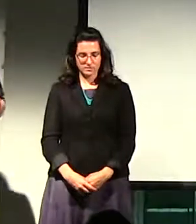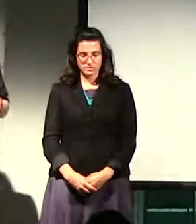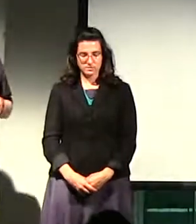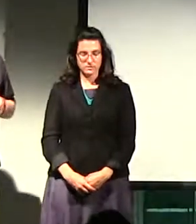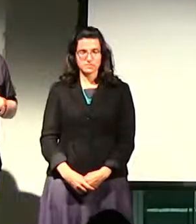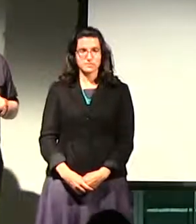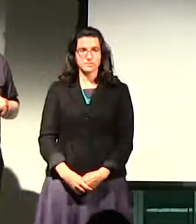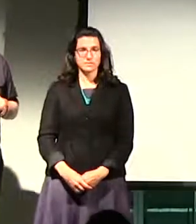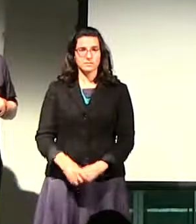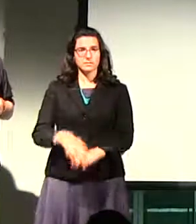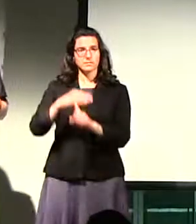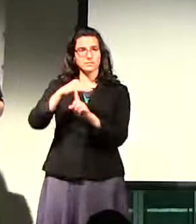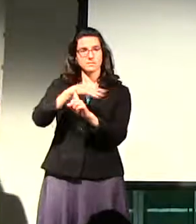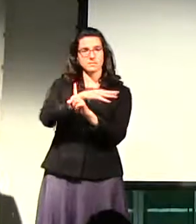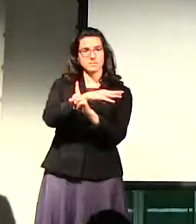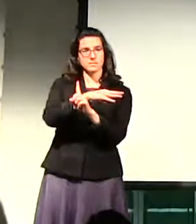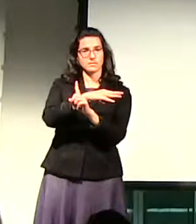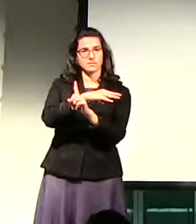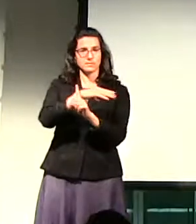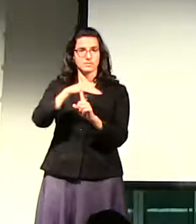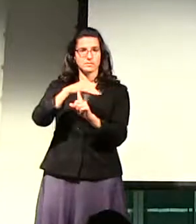Shadow, shadow.